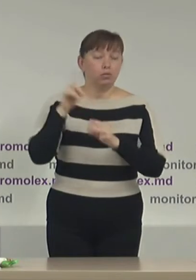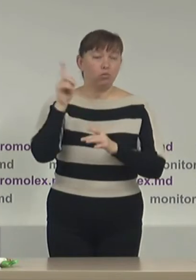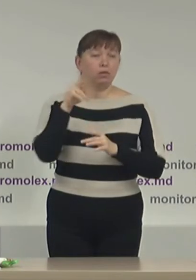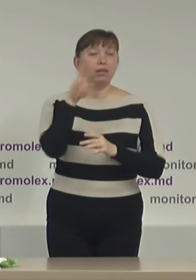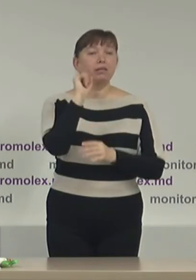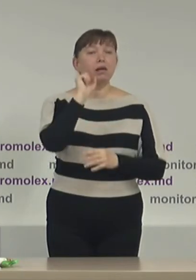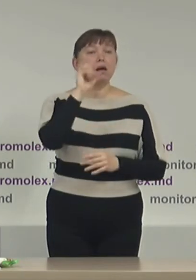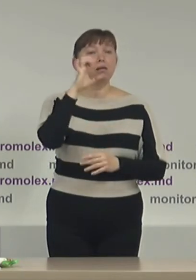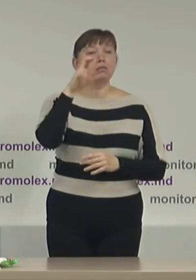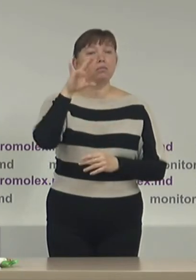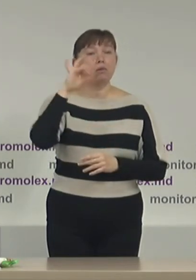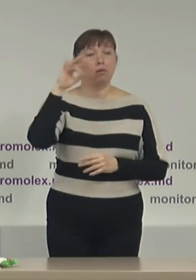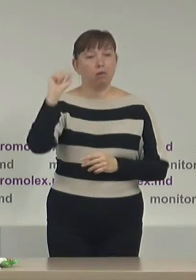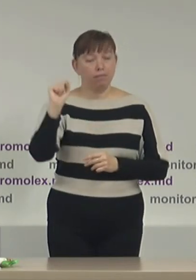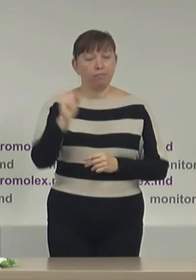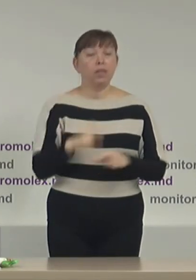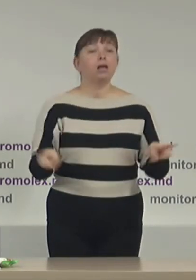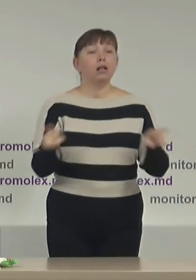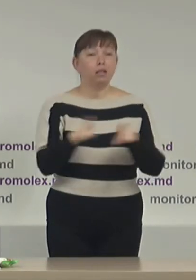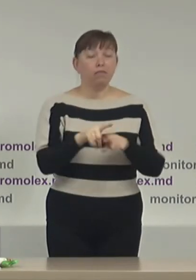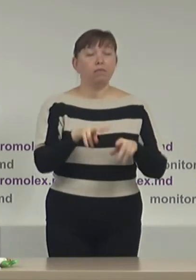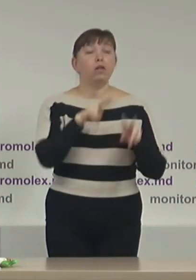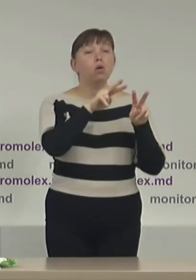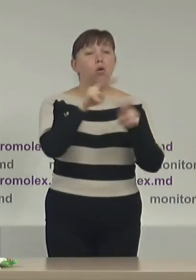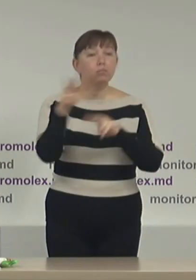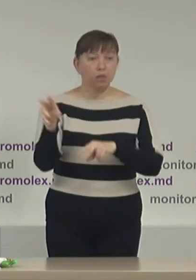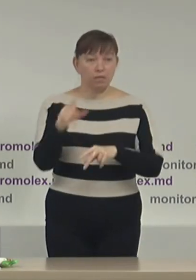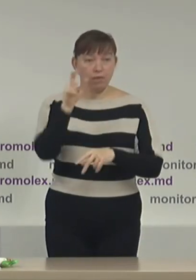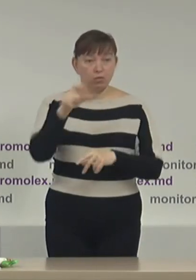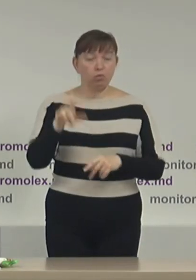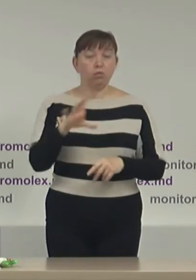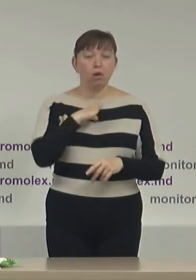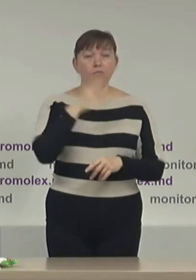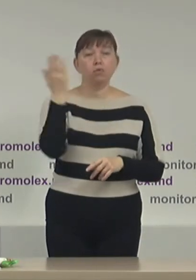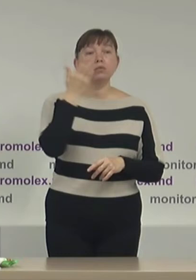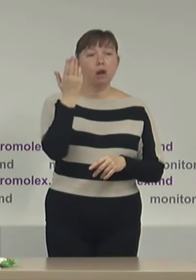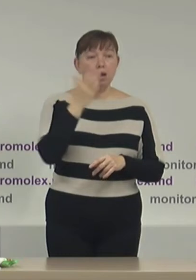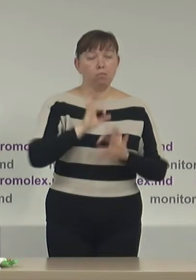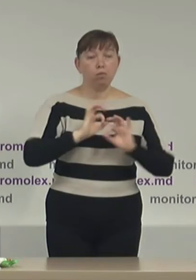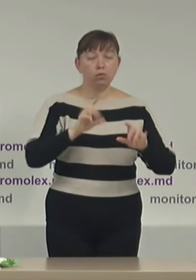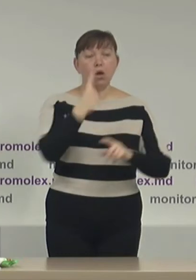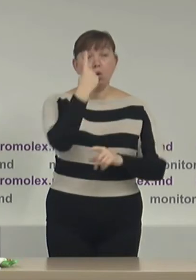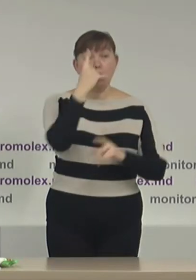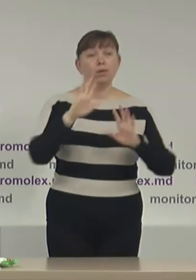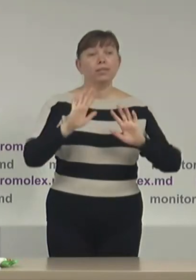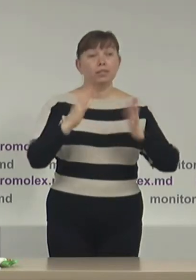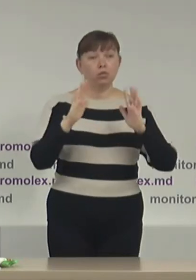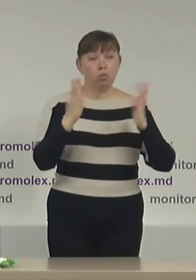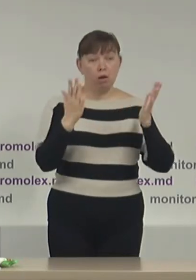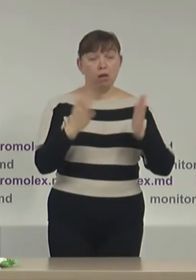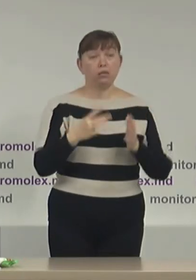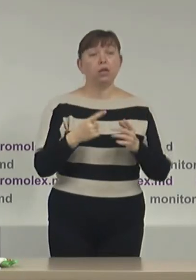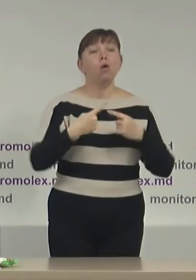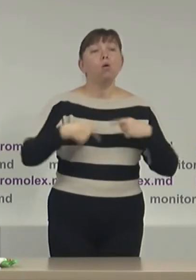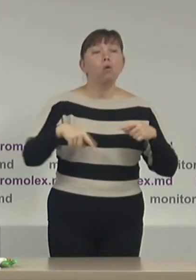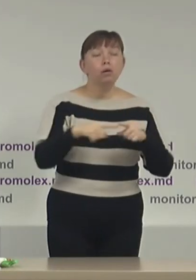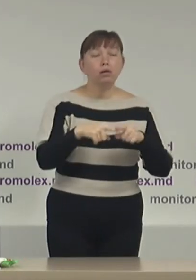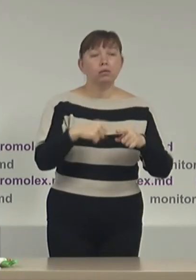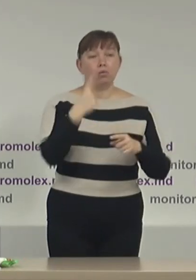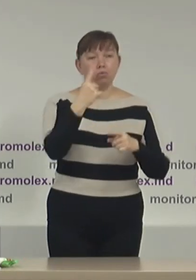for voters from diaspora. Also, observers have reported a situation